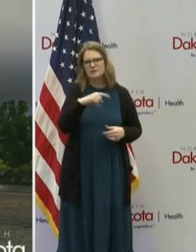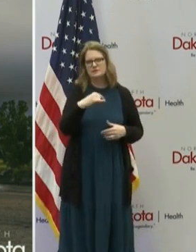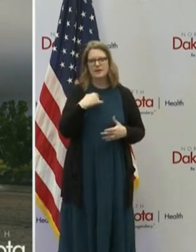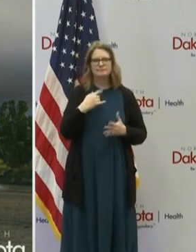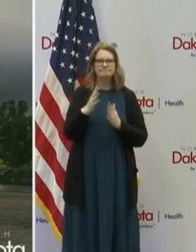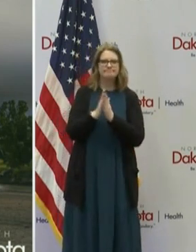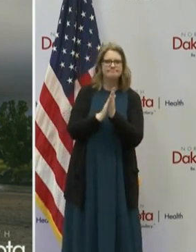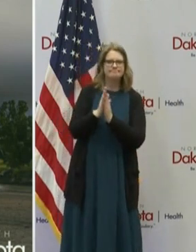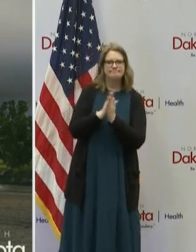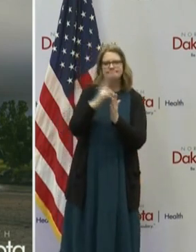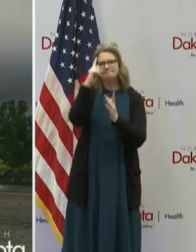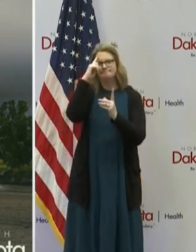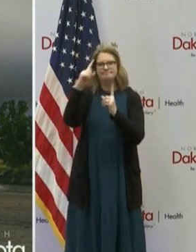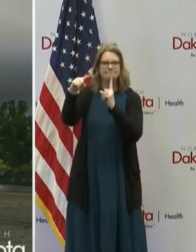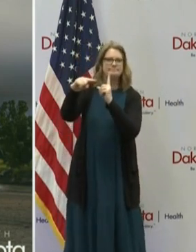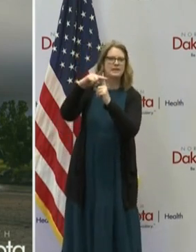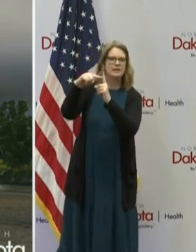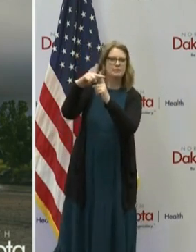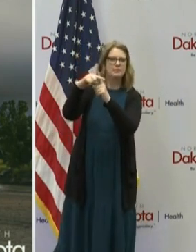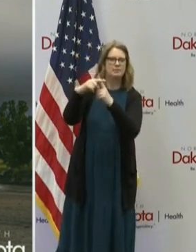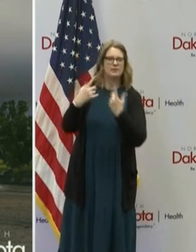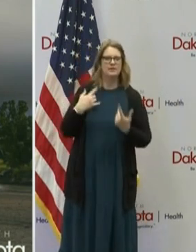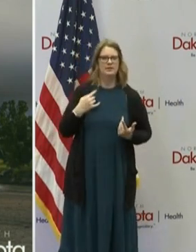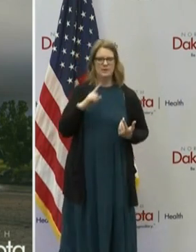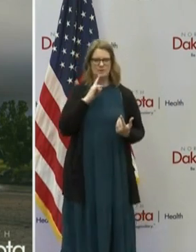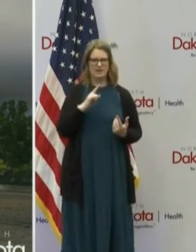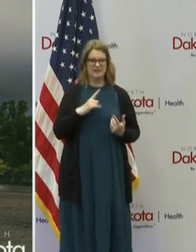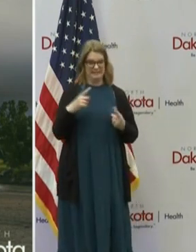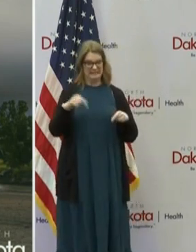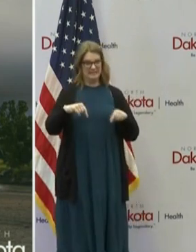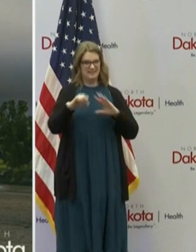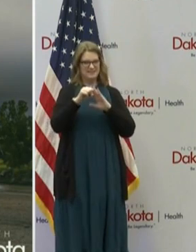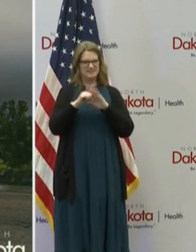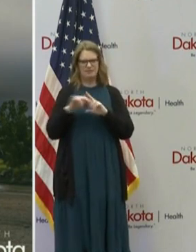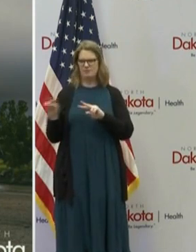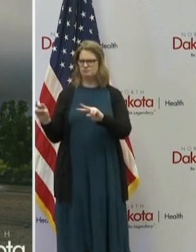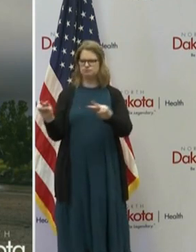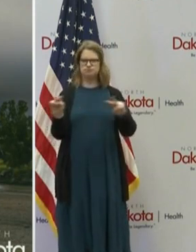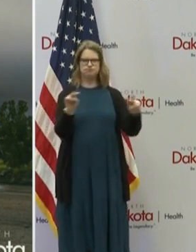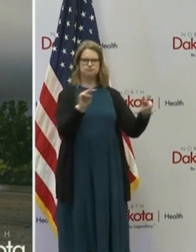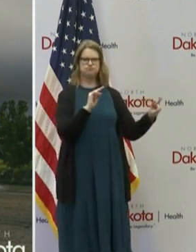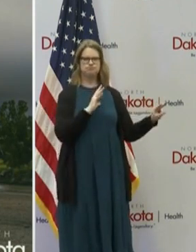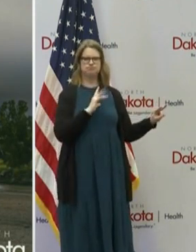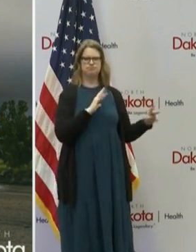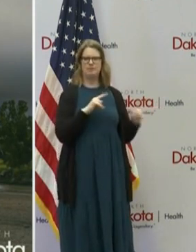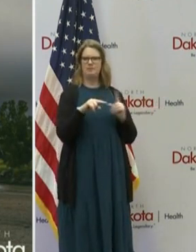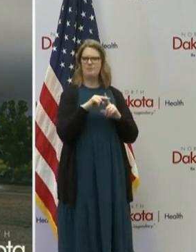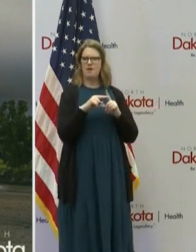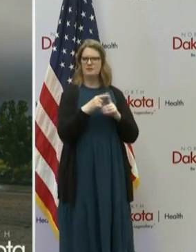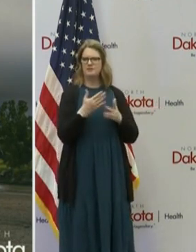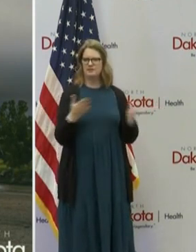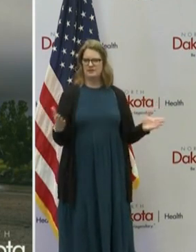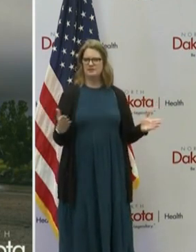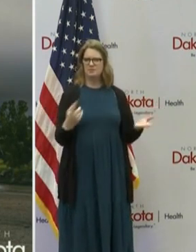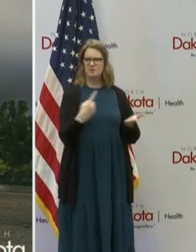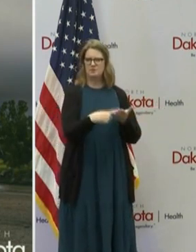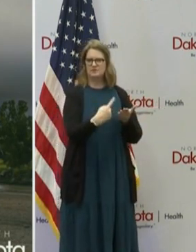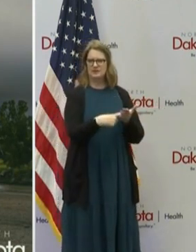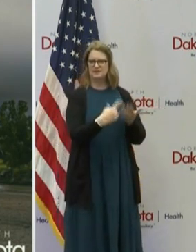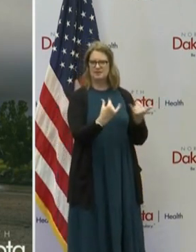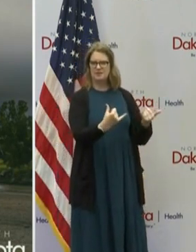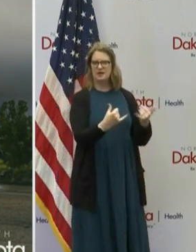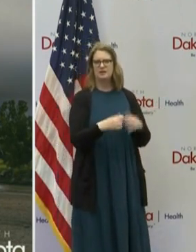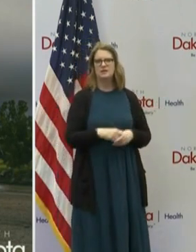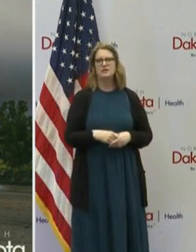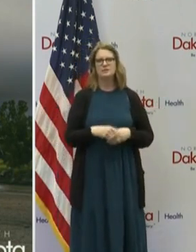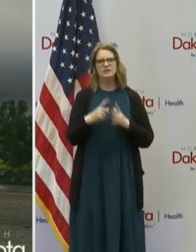the future, because there's so many positive things happening in our state, and we're going to talk about some of those right now. But as we